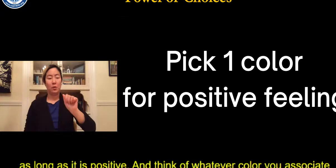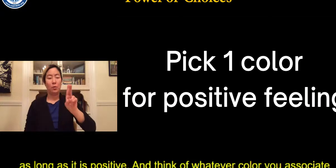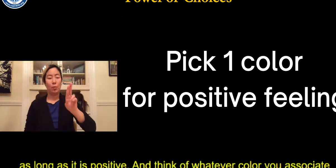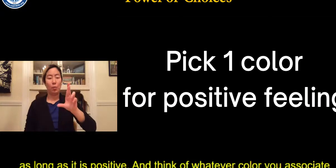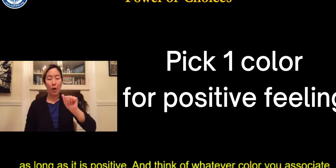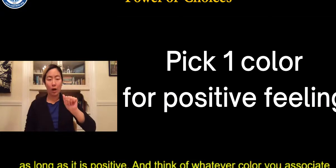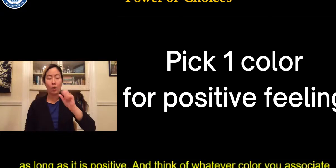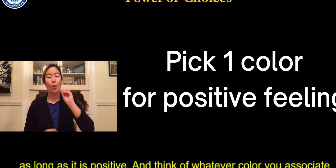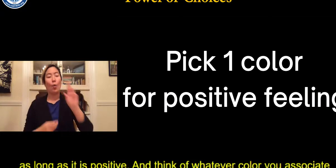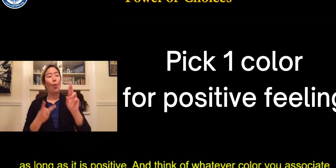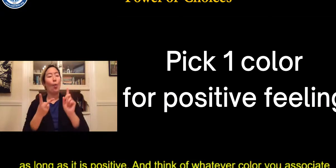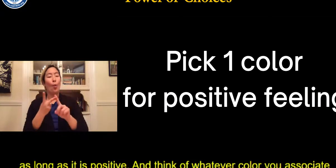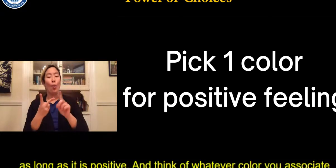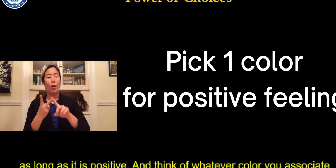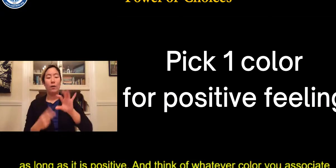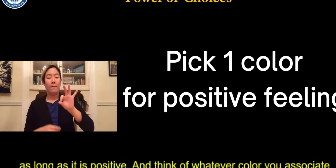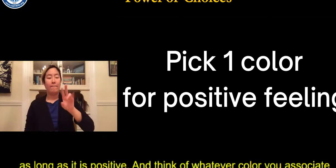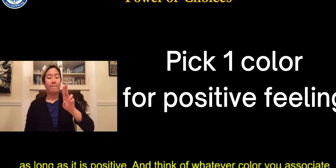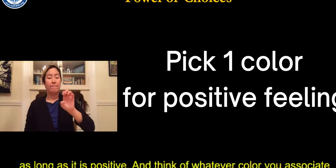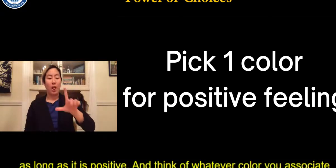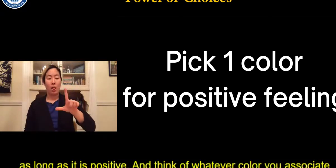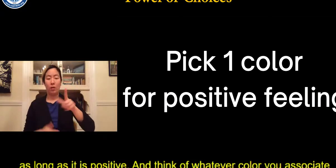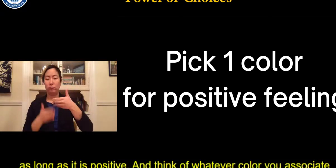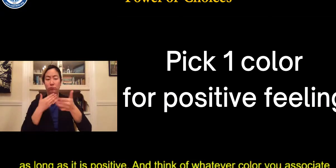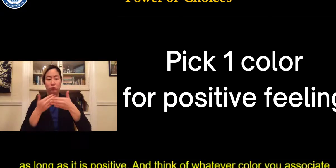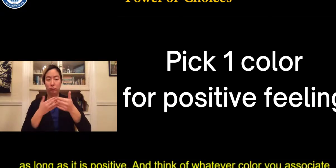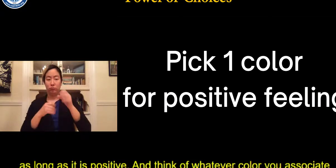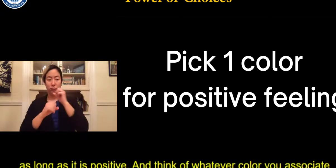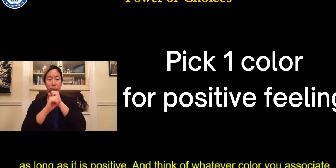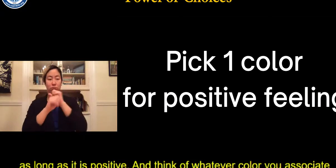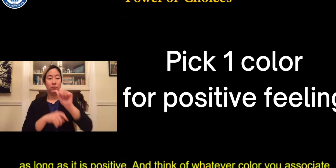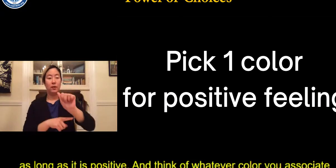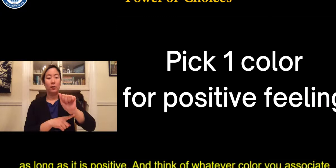any tension we may be feeling in our muscles.